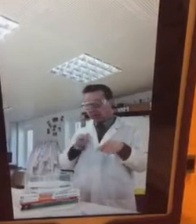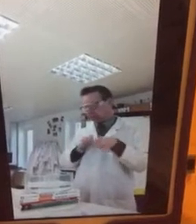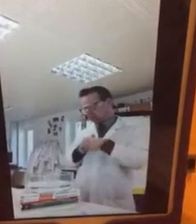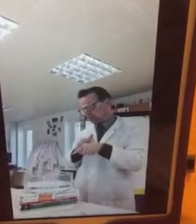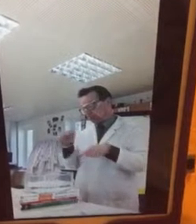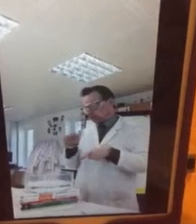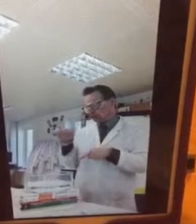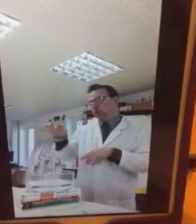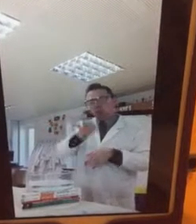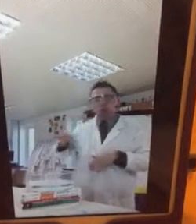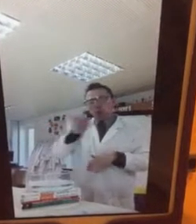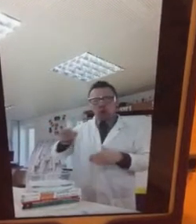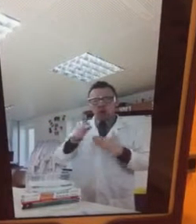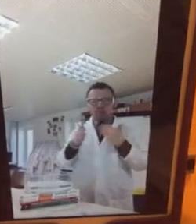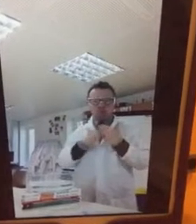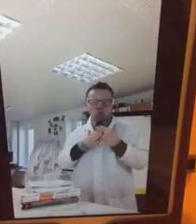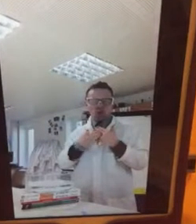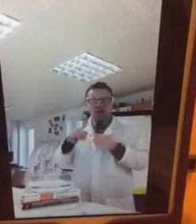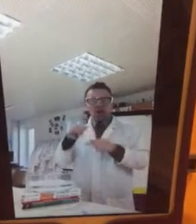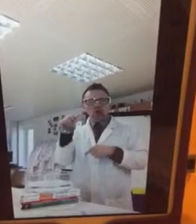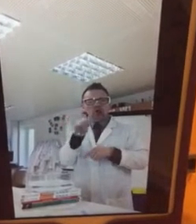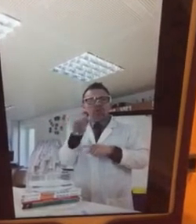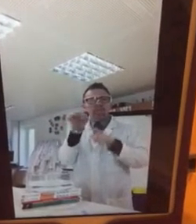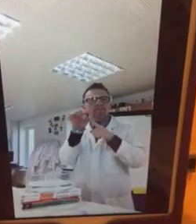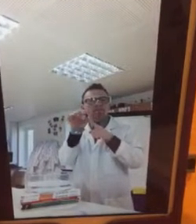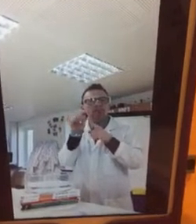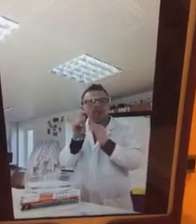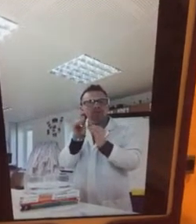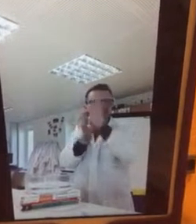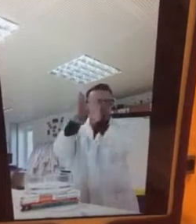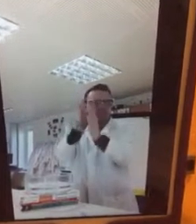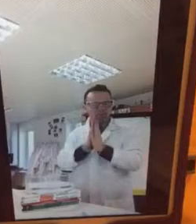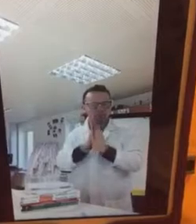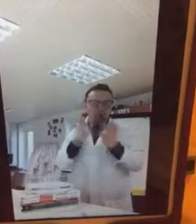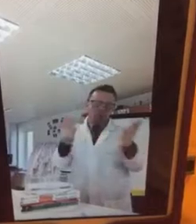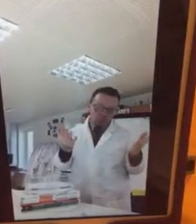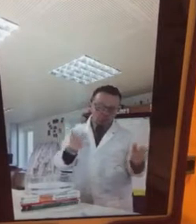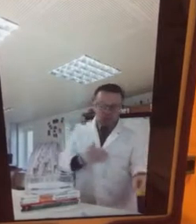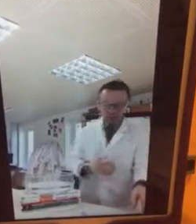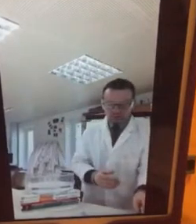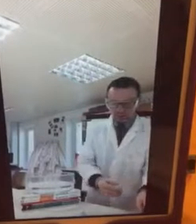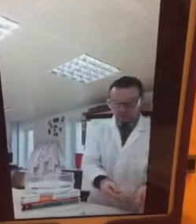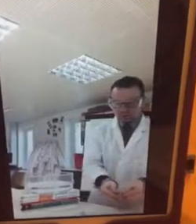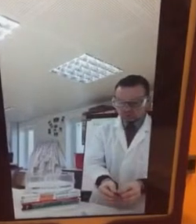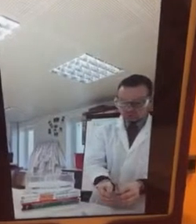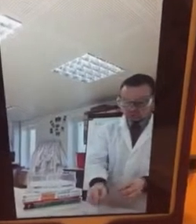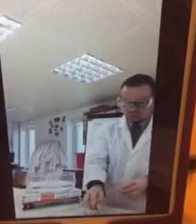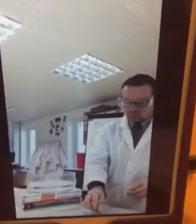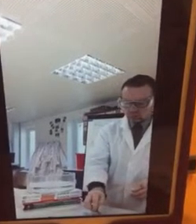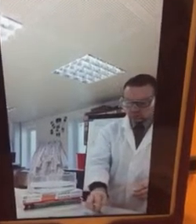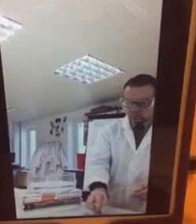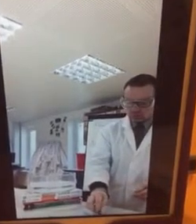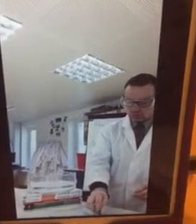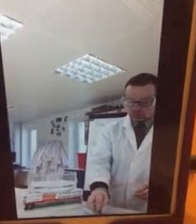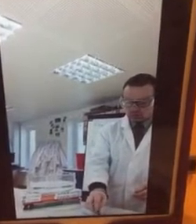But when we cut into it, it's still quite shiny. So this one is a step down in the periodic table again, so we're expecting an even bigger